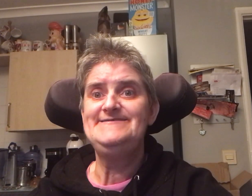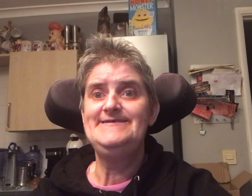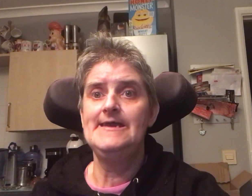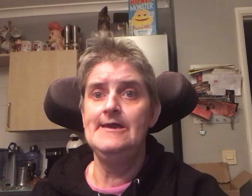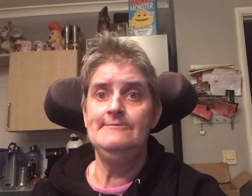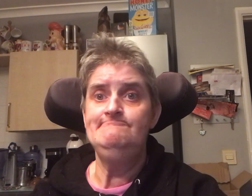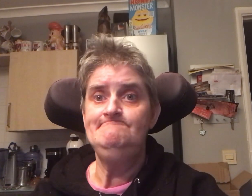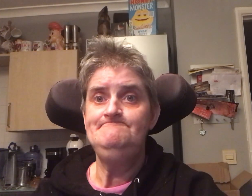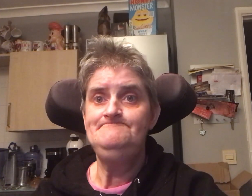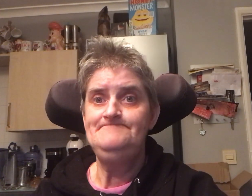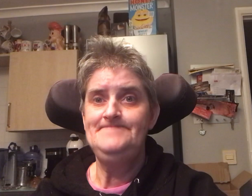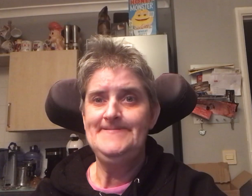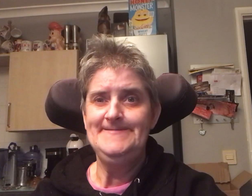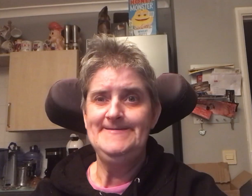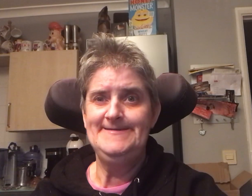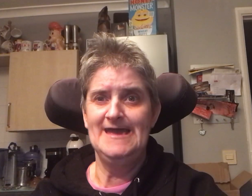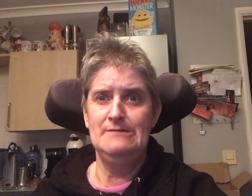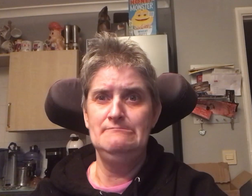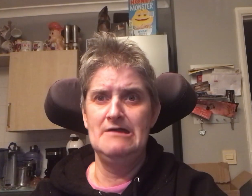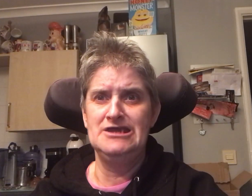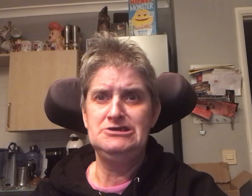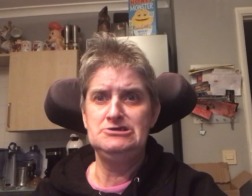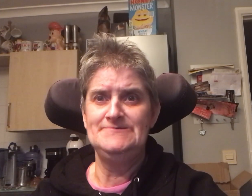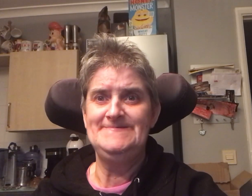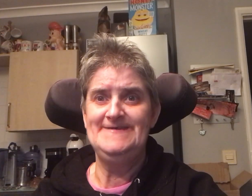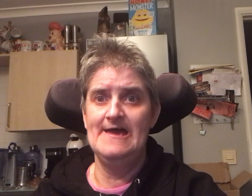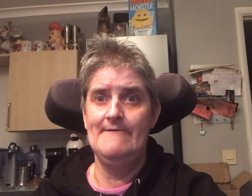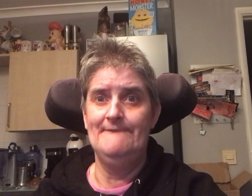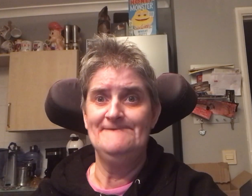into. So ask yourself,